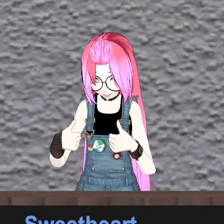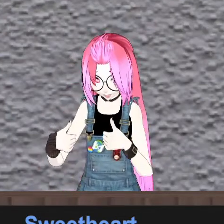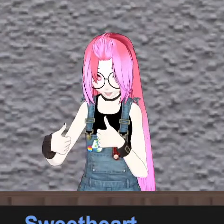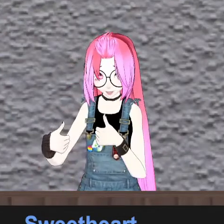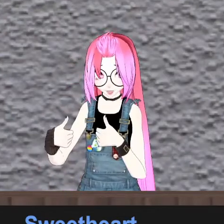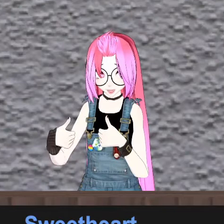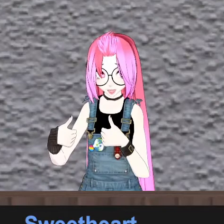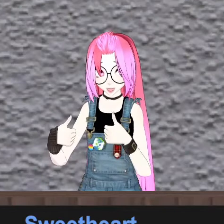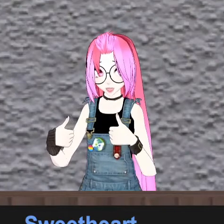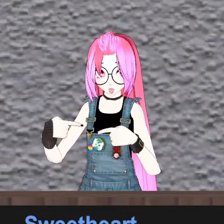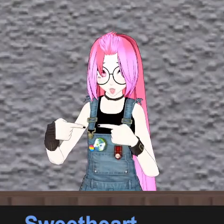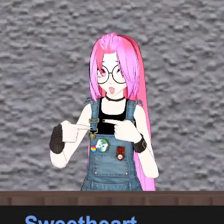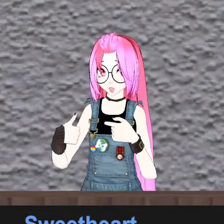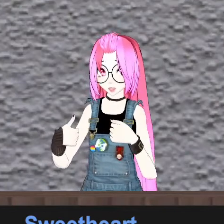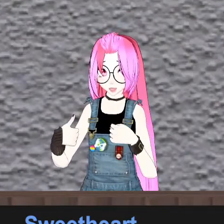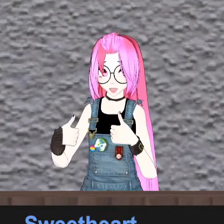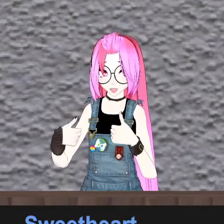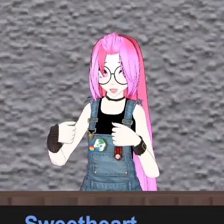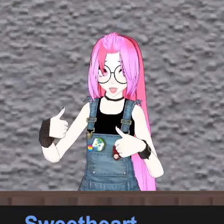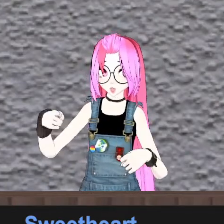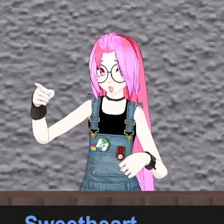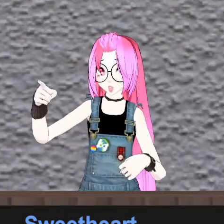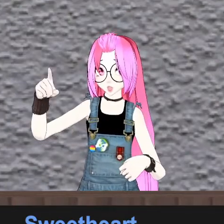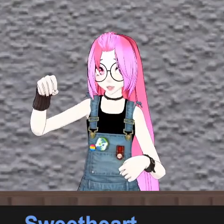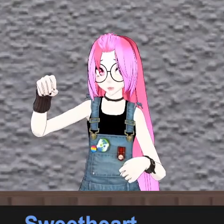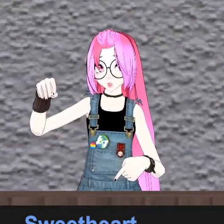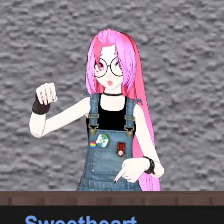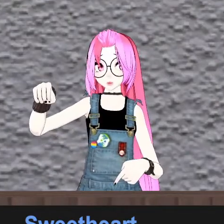It's kind of hard for me with my tracking, but it's like they're together on your heart. Yeah.